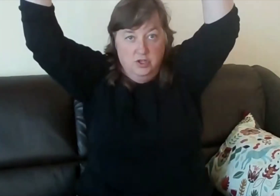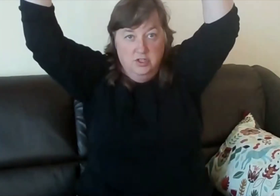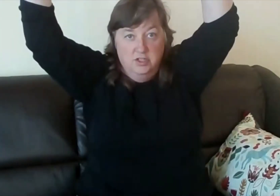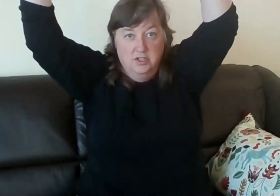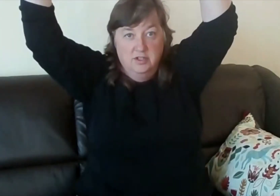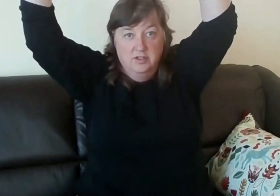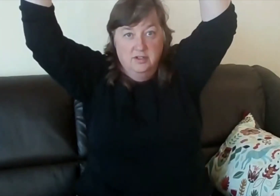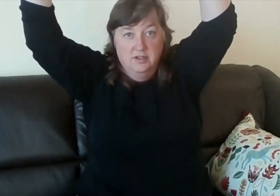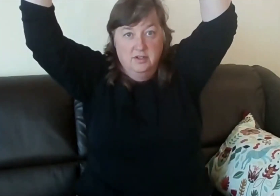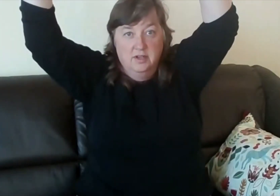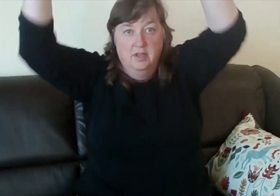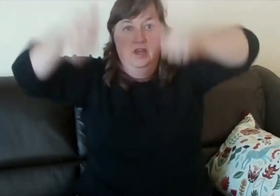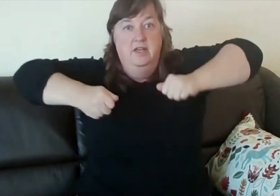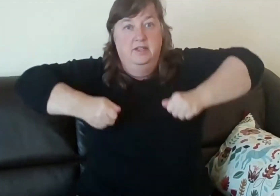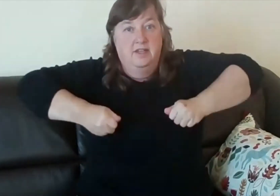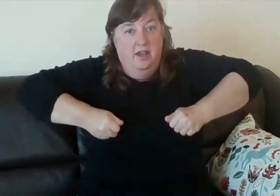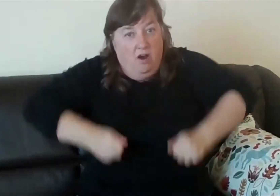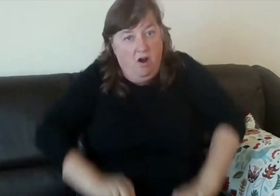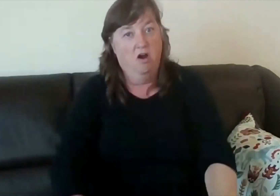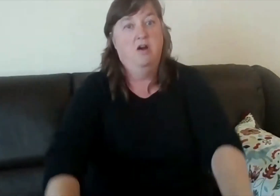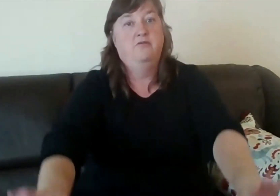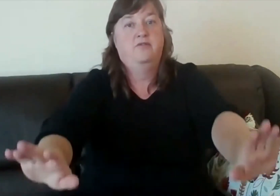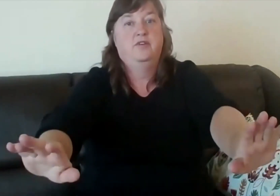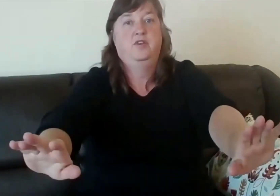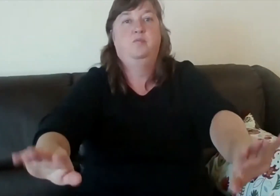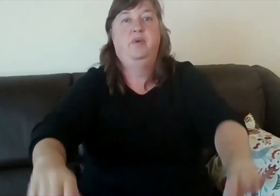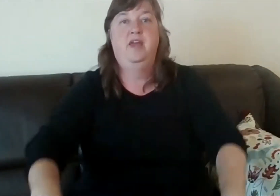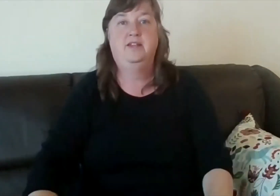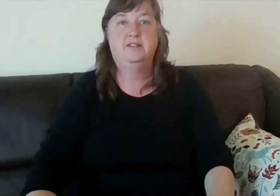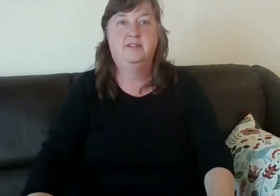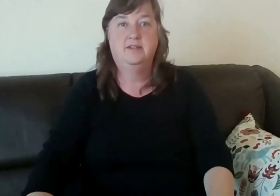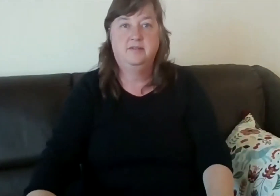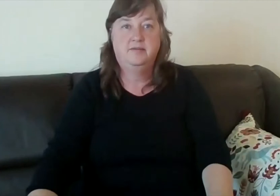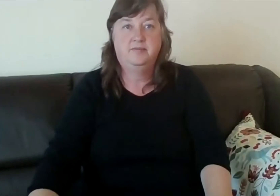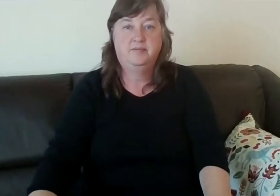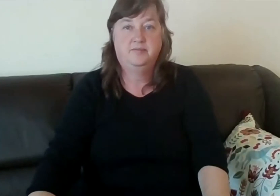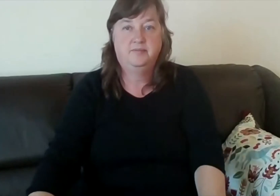shirt, take off your pants,